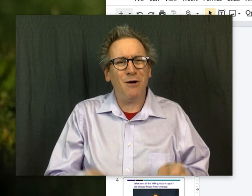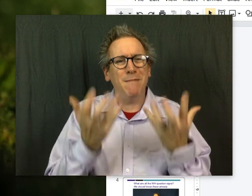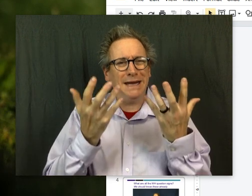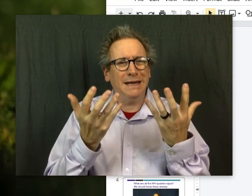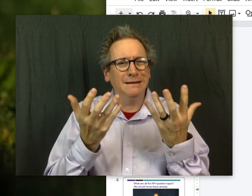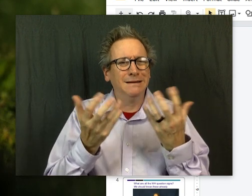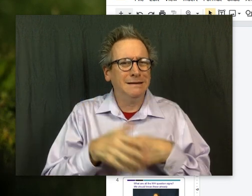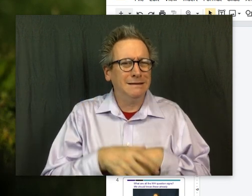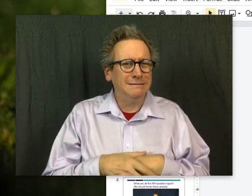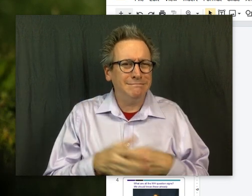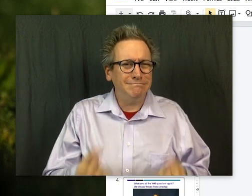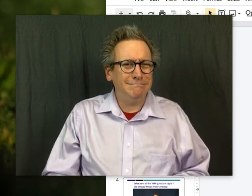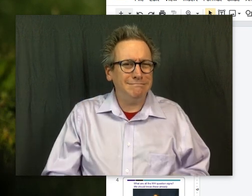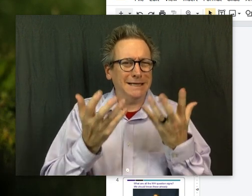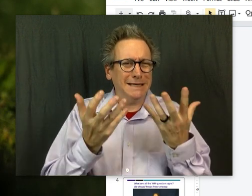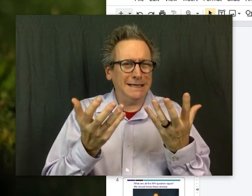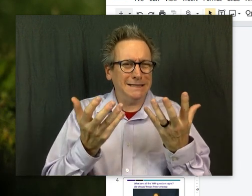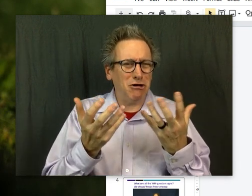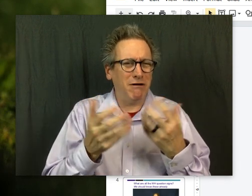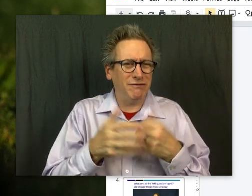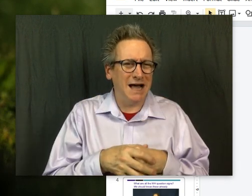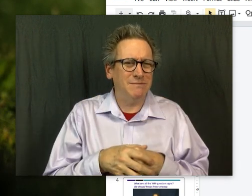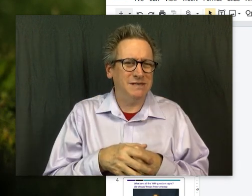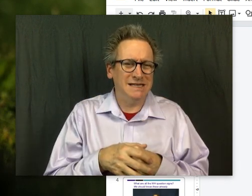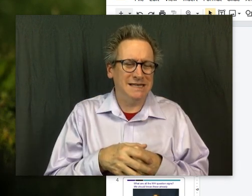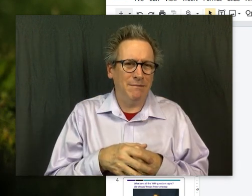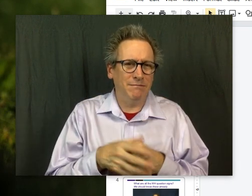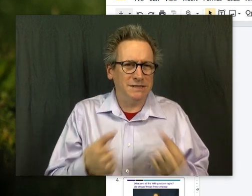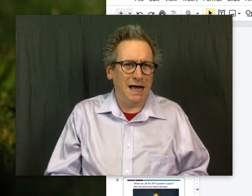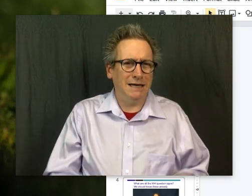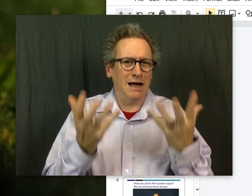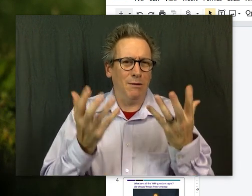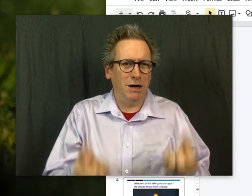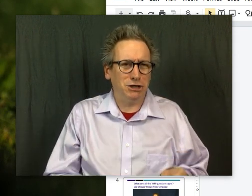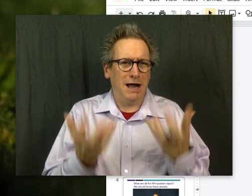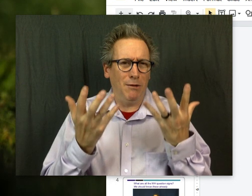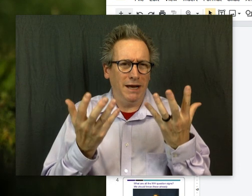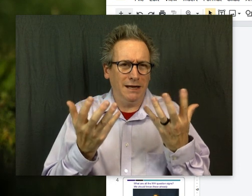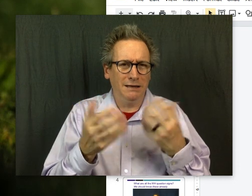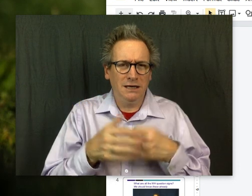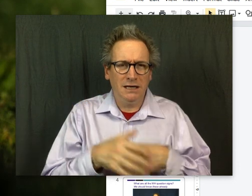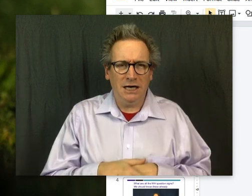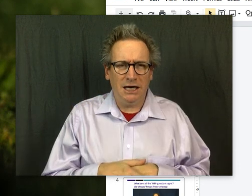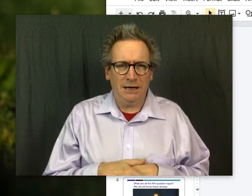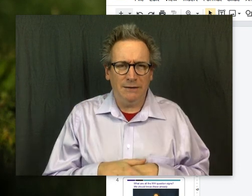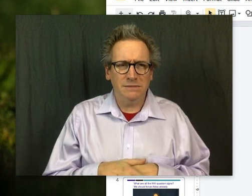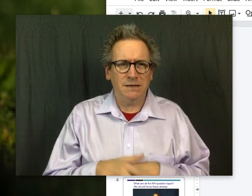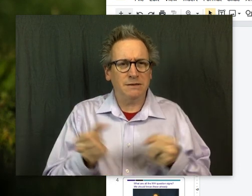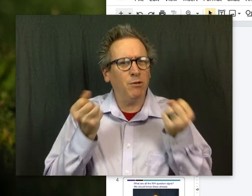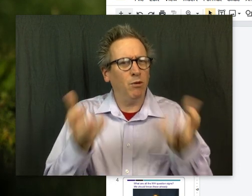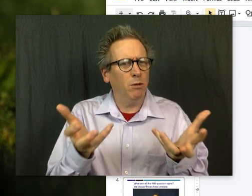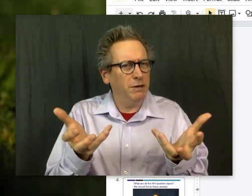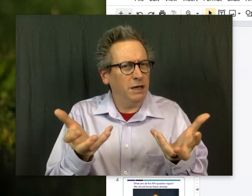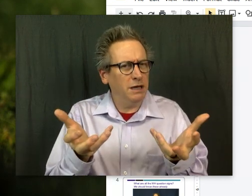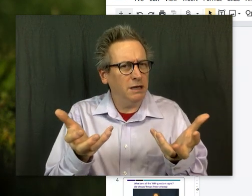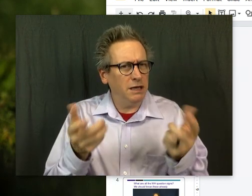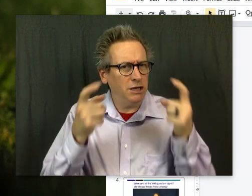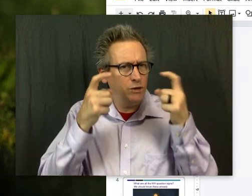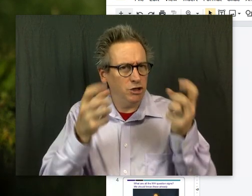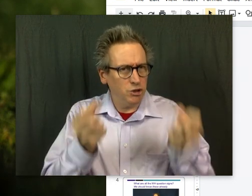How many is oftentimes the same sign, how much and how many. Sometimes people will